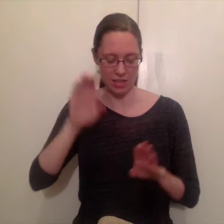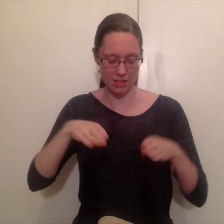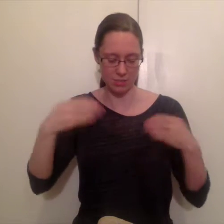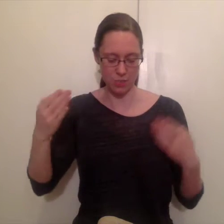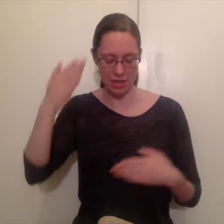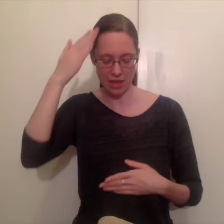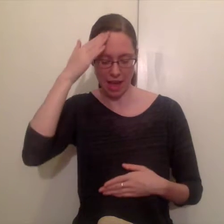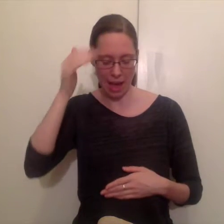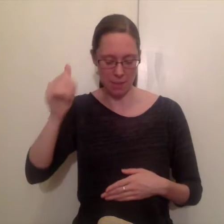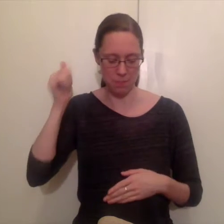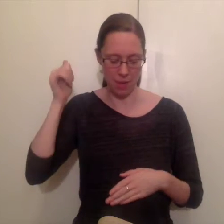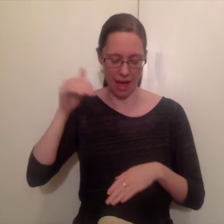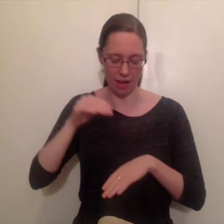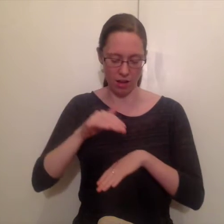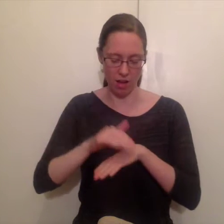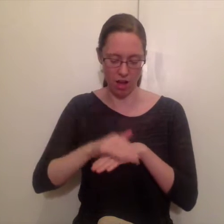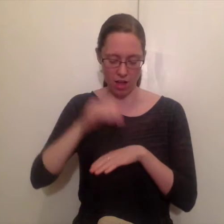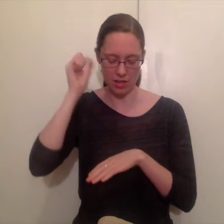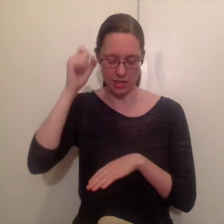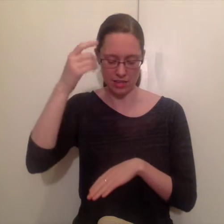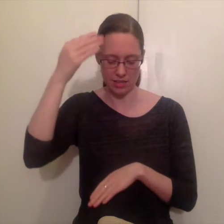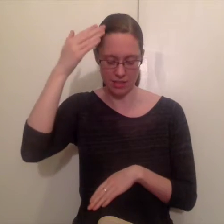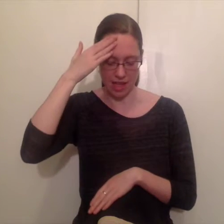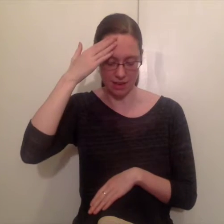his big hat back on his head.